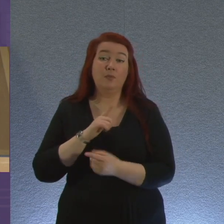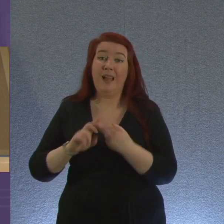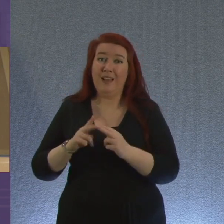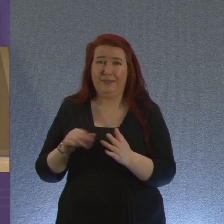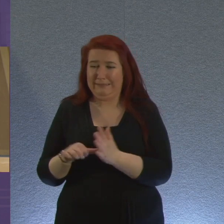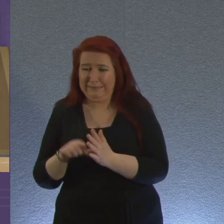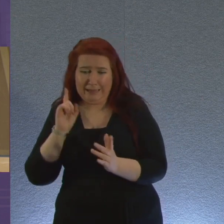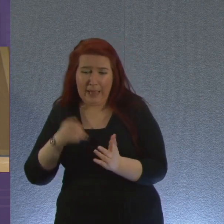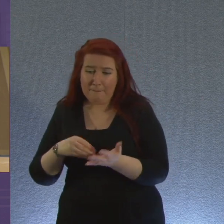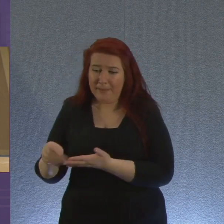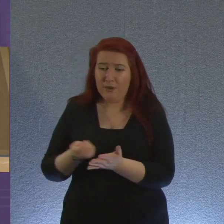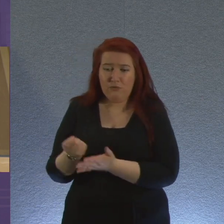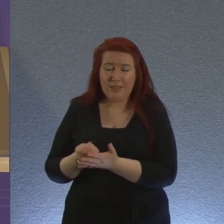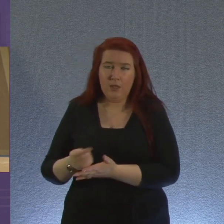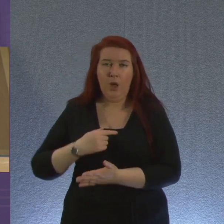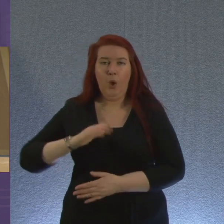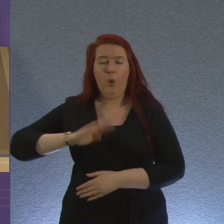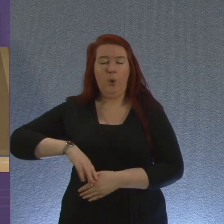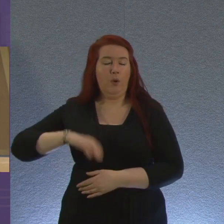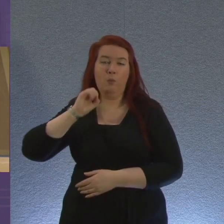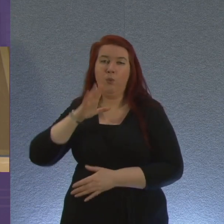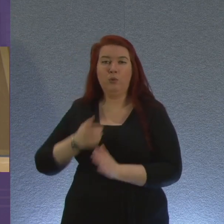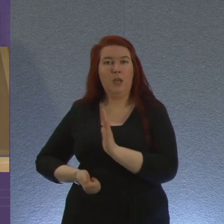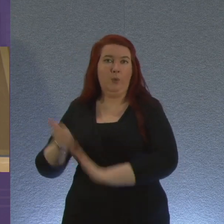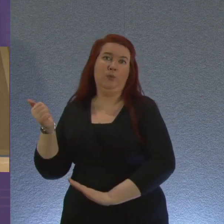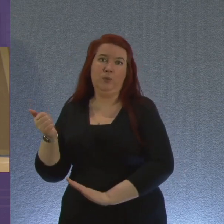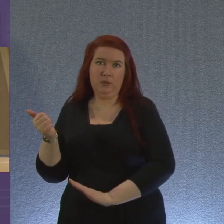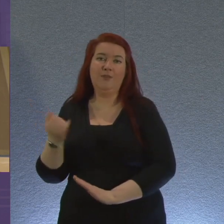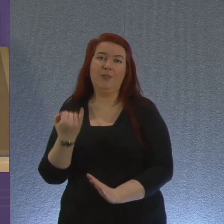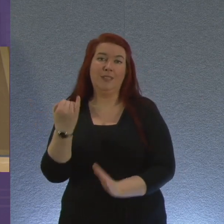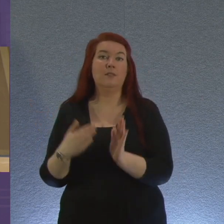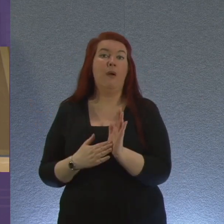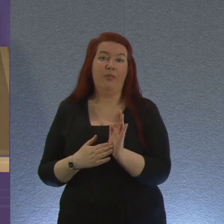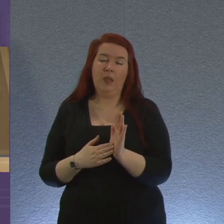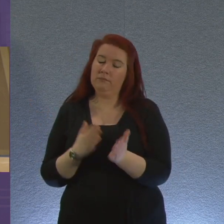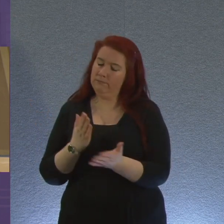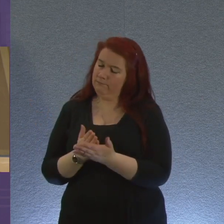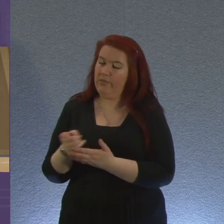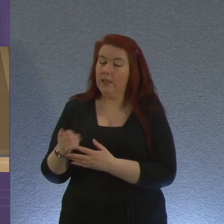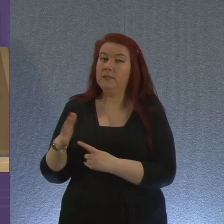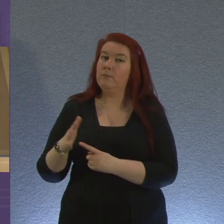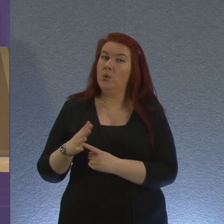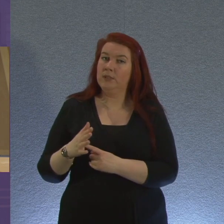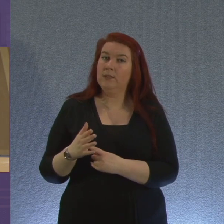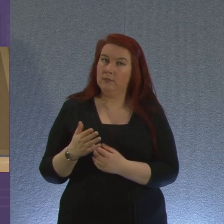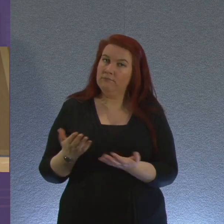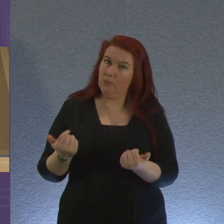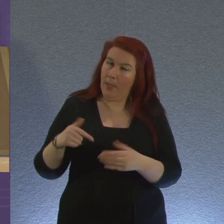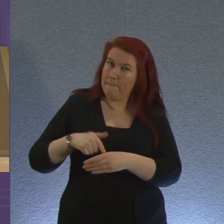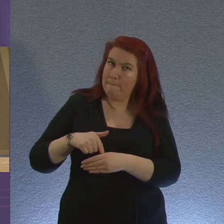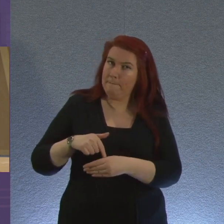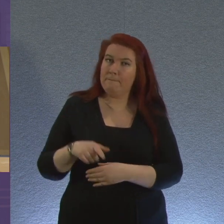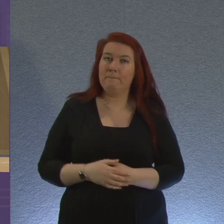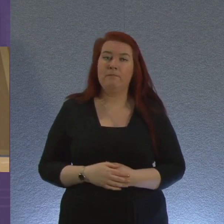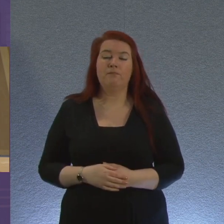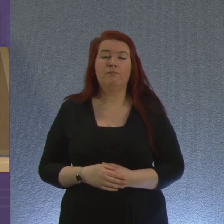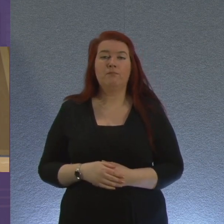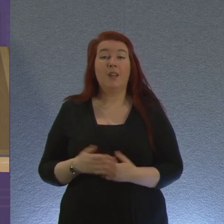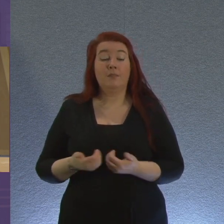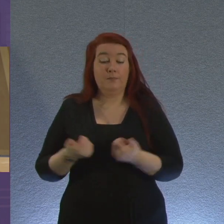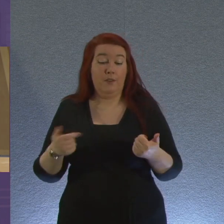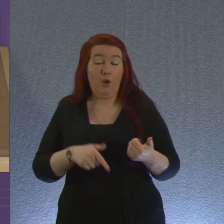rent from eviction, prevent them from eviction for 6 months is most welcome and necessary. Out with the bill, I also hope that measures